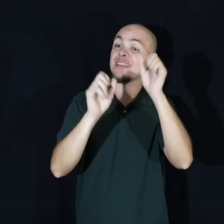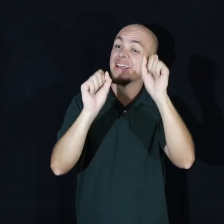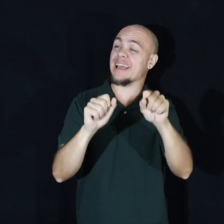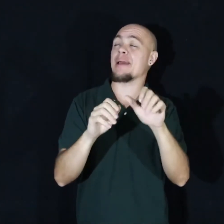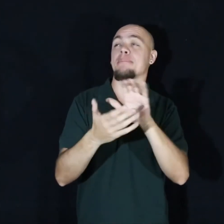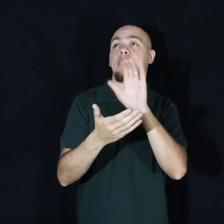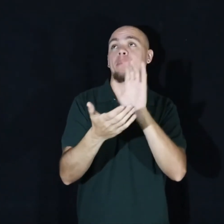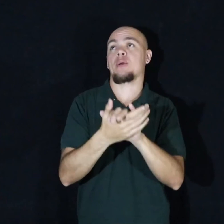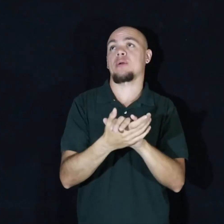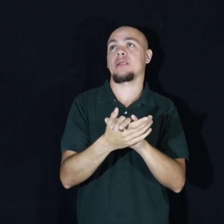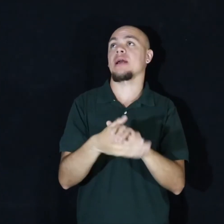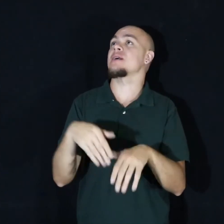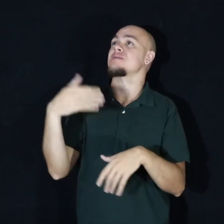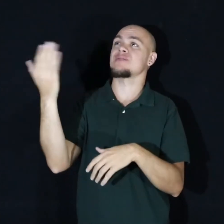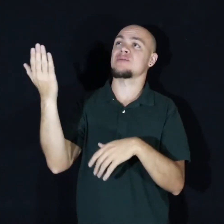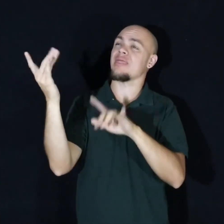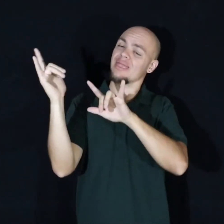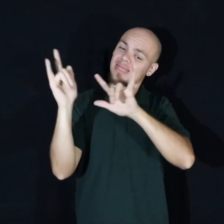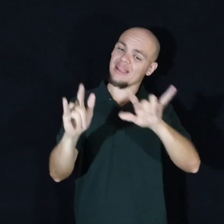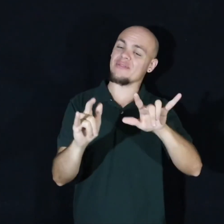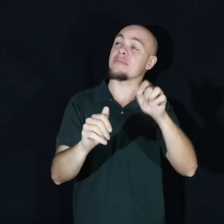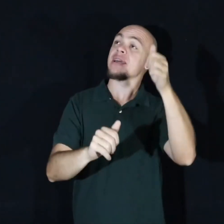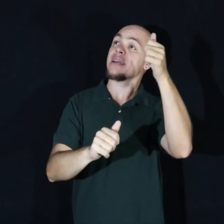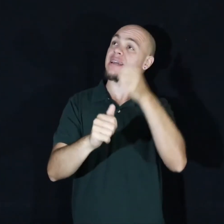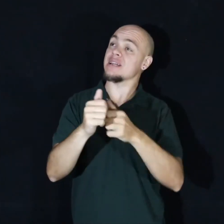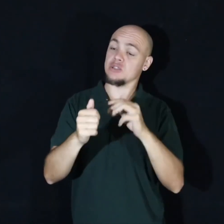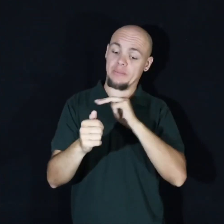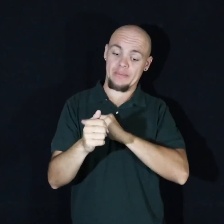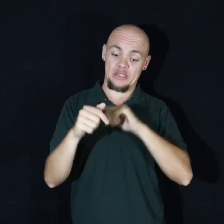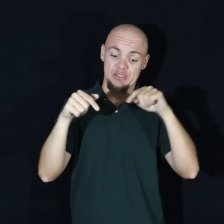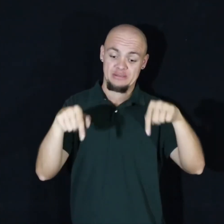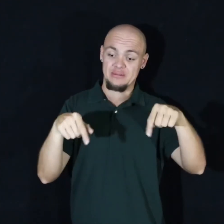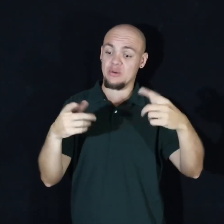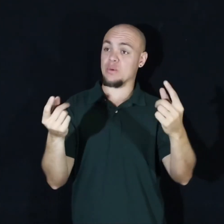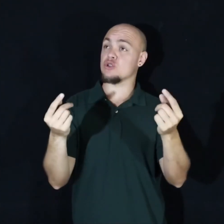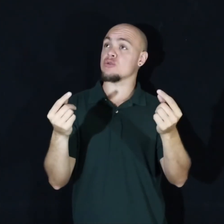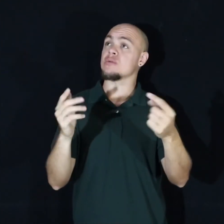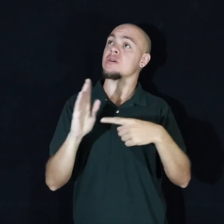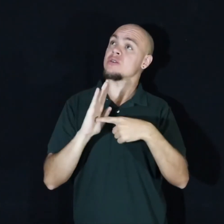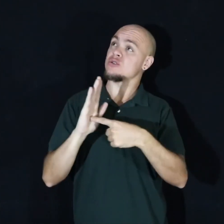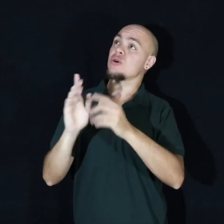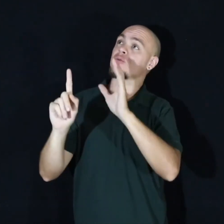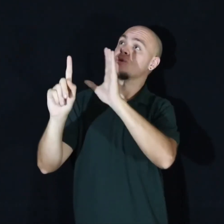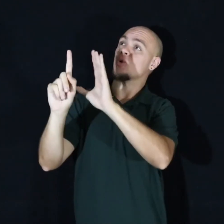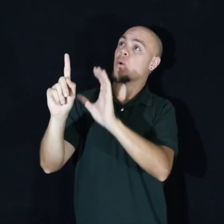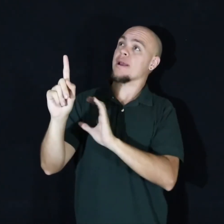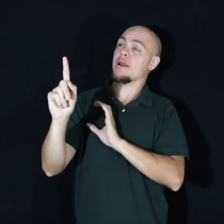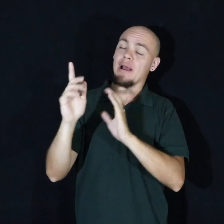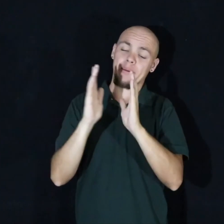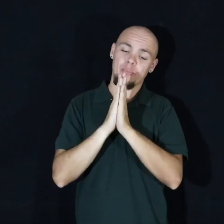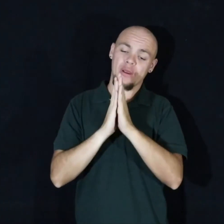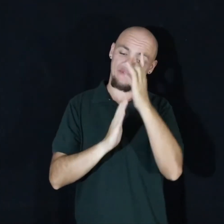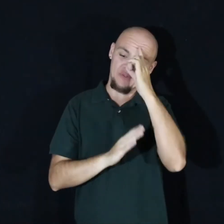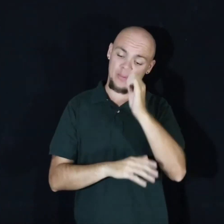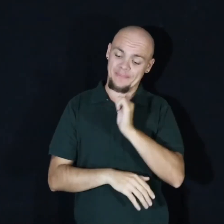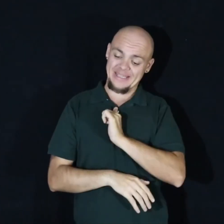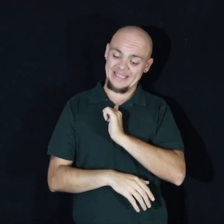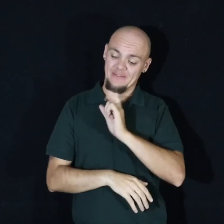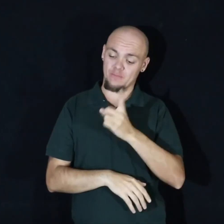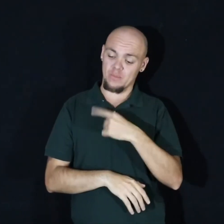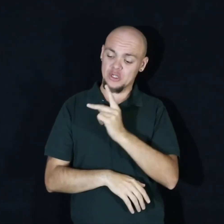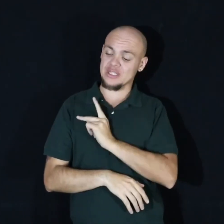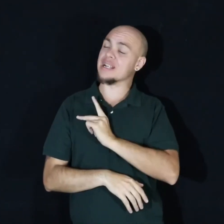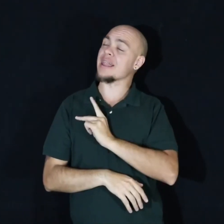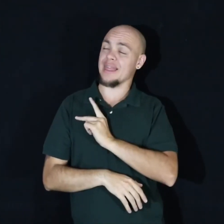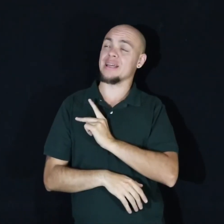married, that they are loved by you. Every act of ministry we do reveals something about you. And I